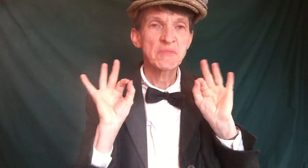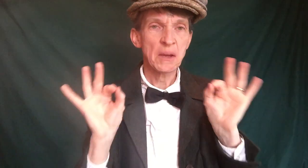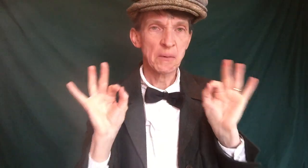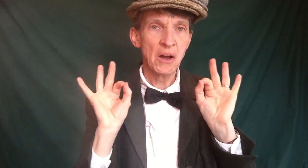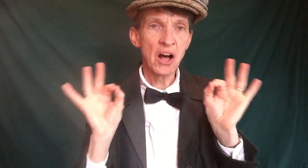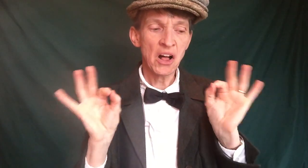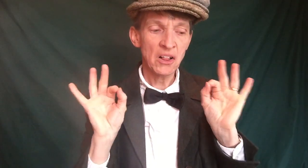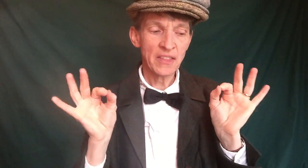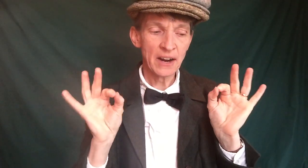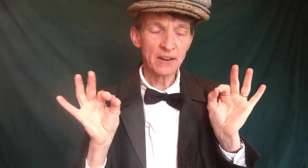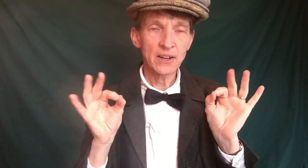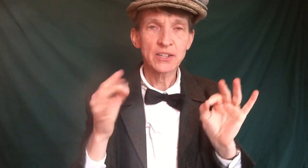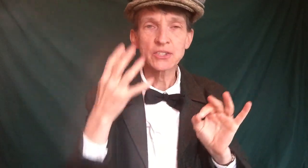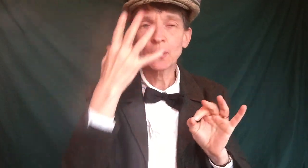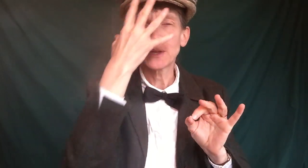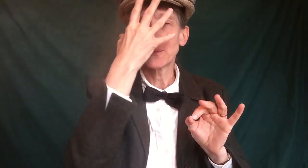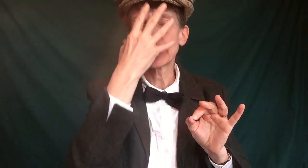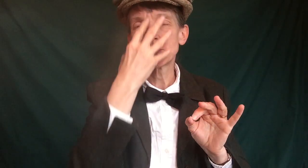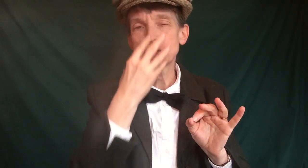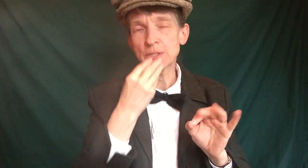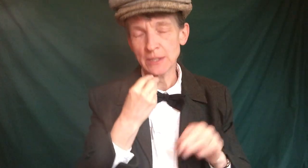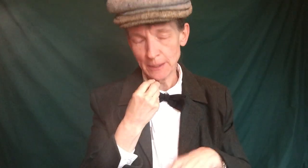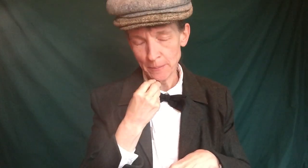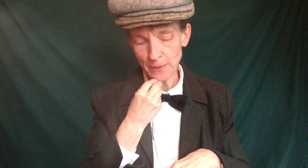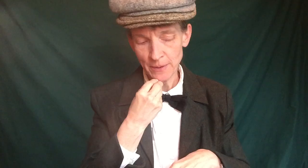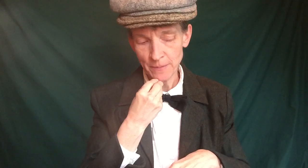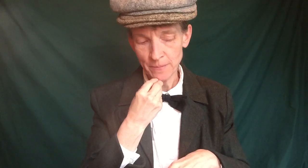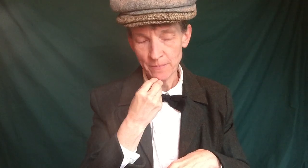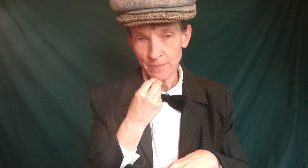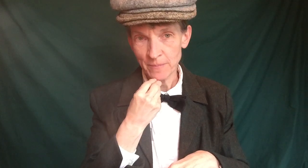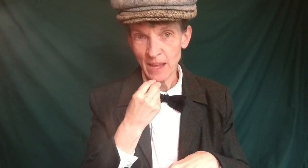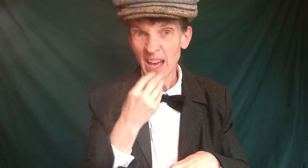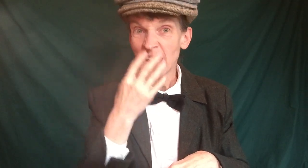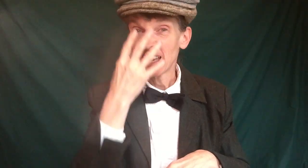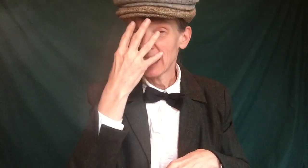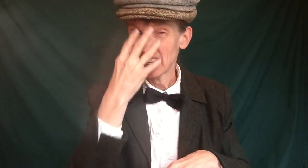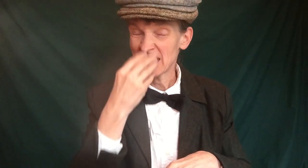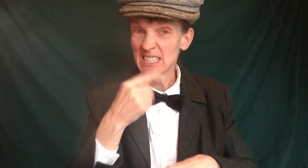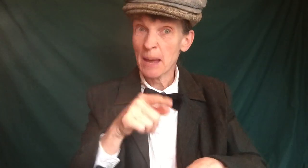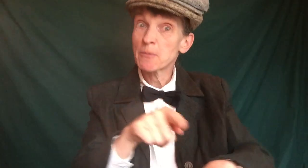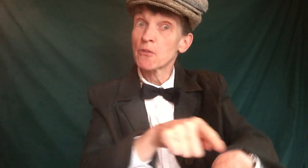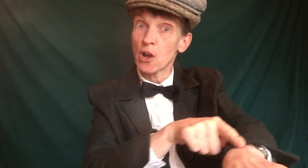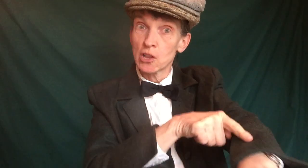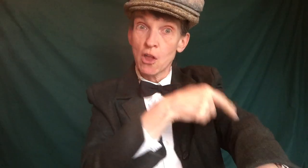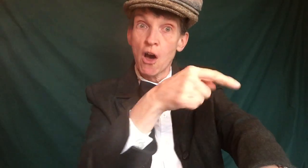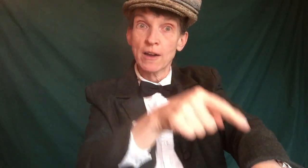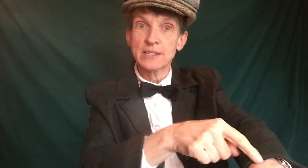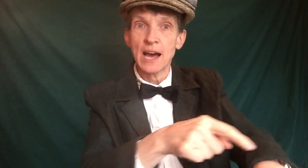They were all there, so he went to sleep. He slept for a long